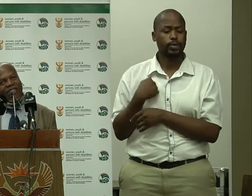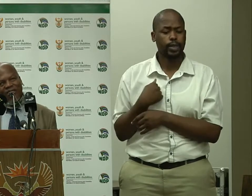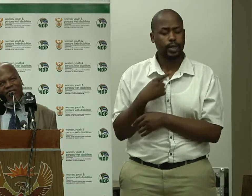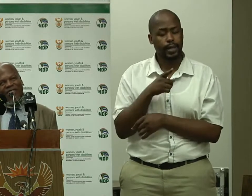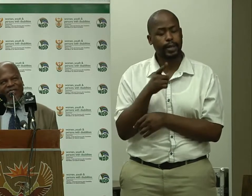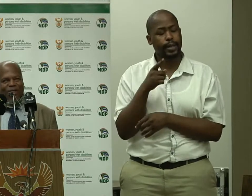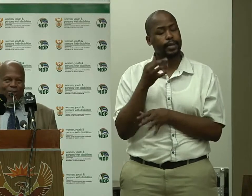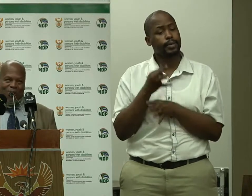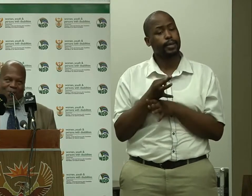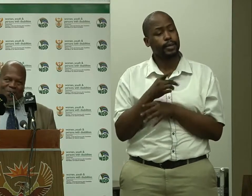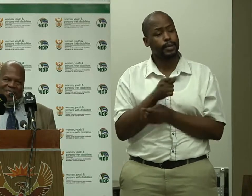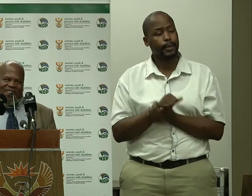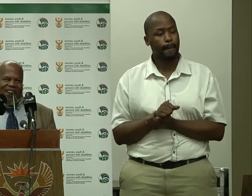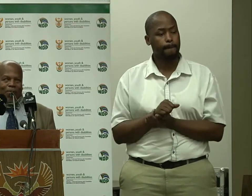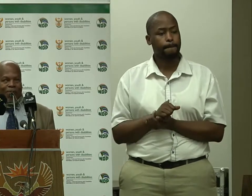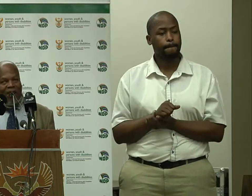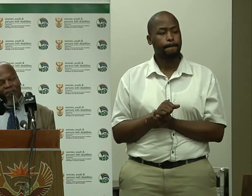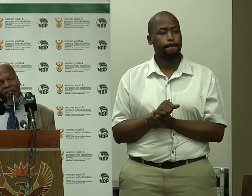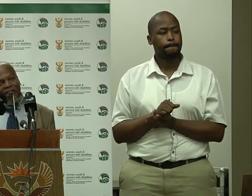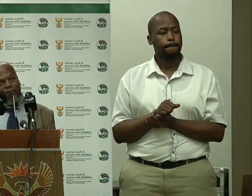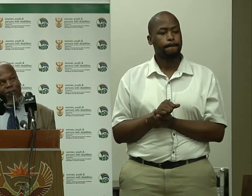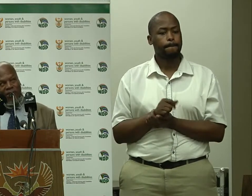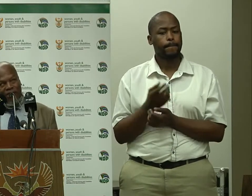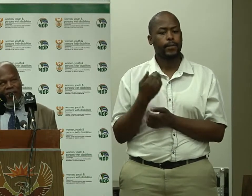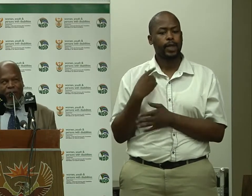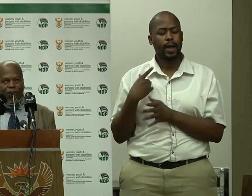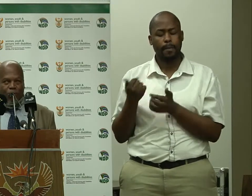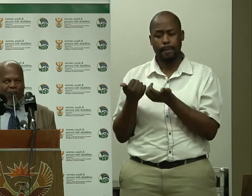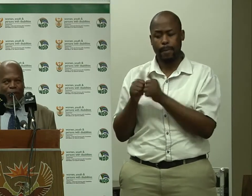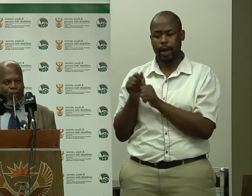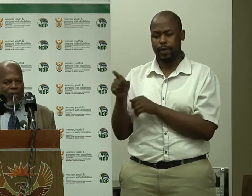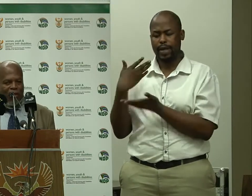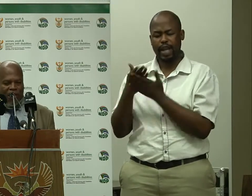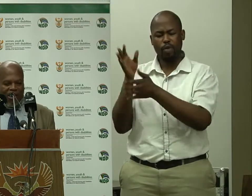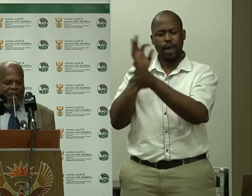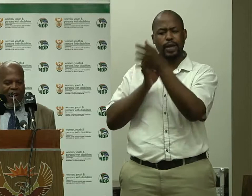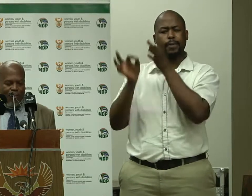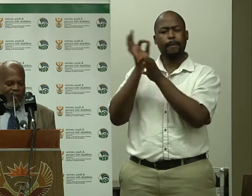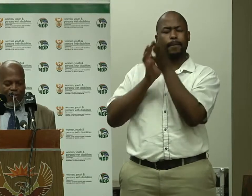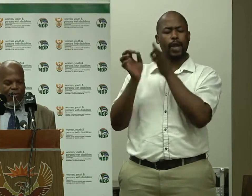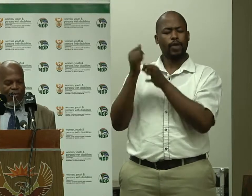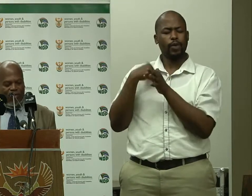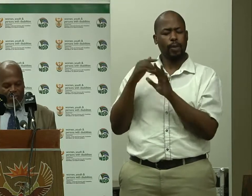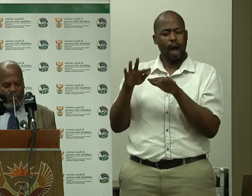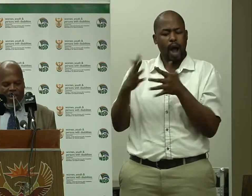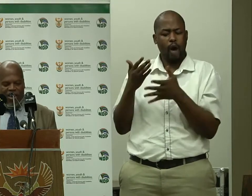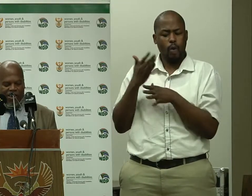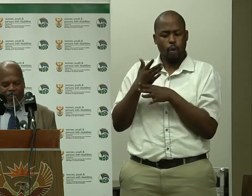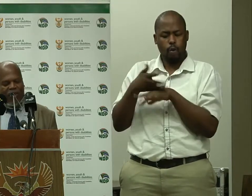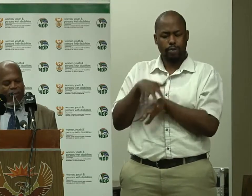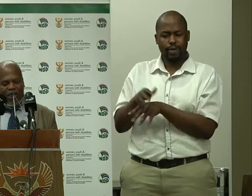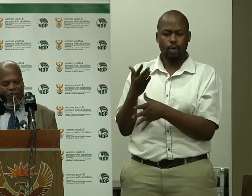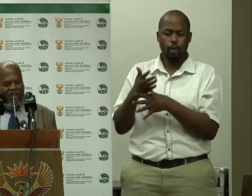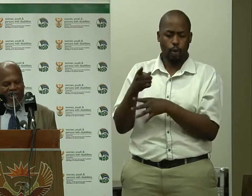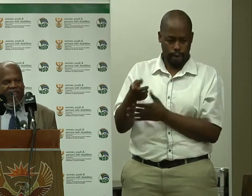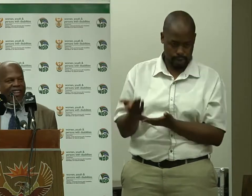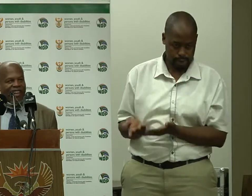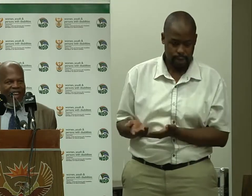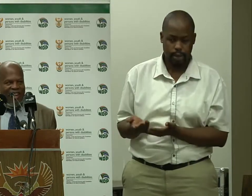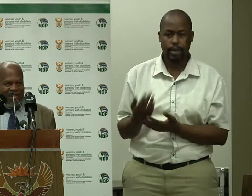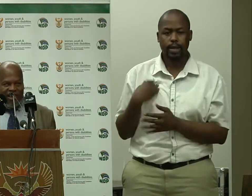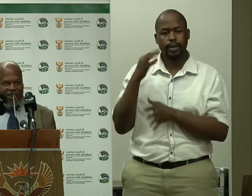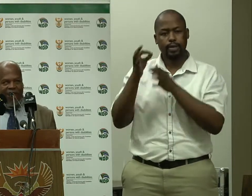Dad, you know, I'm in the net joint. Can you explain to me how the work streams work? So I explained to